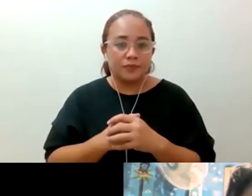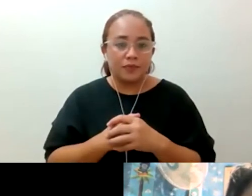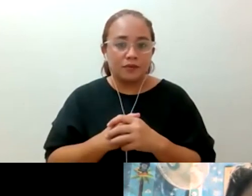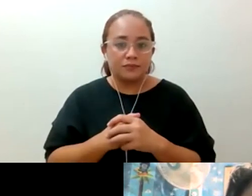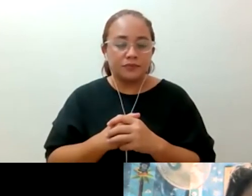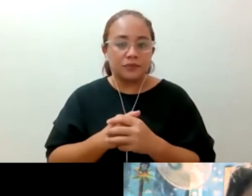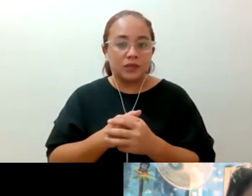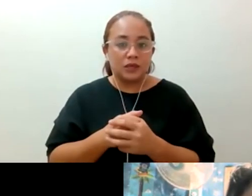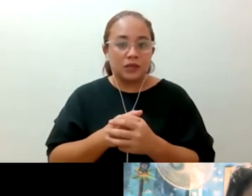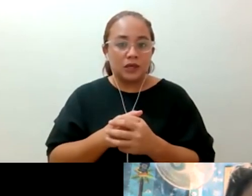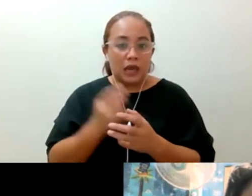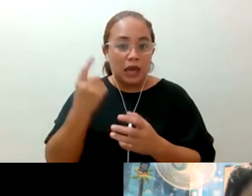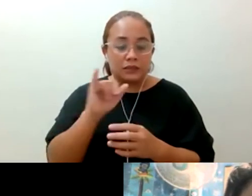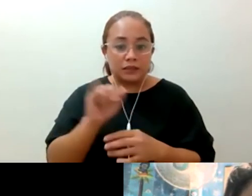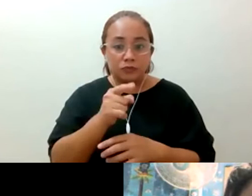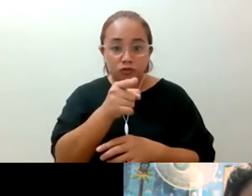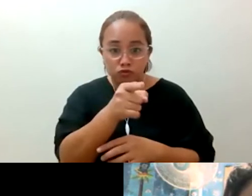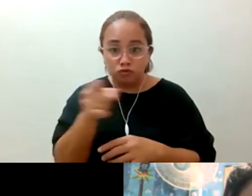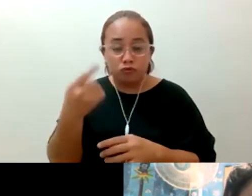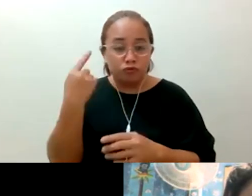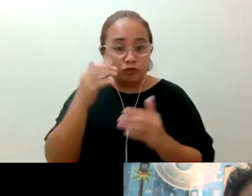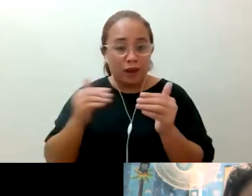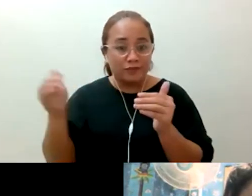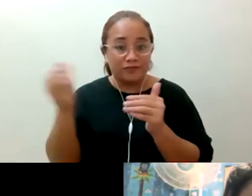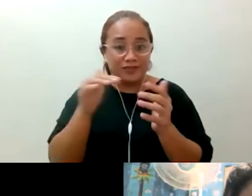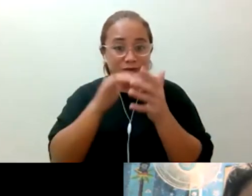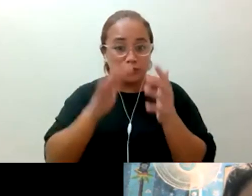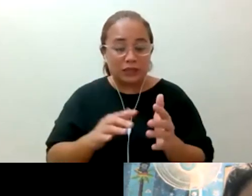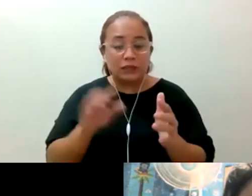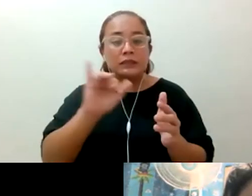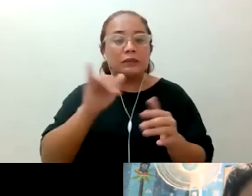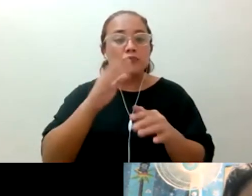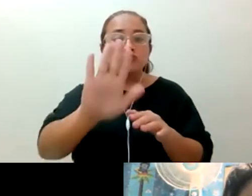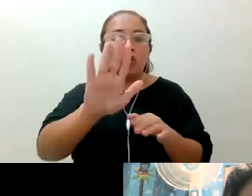And useful for you as advanced students to make reference to.